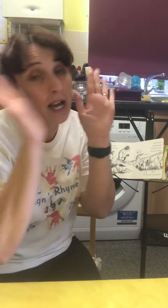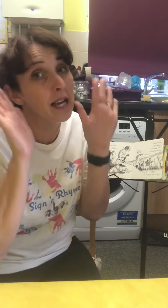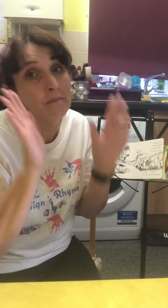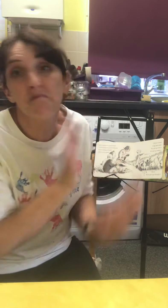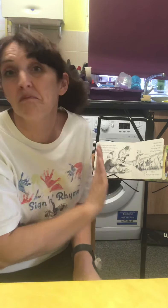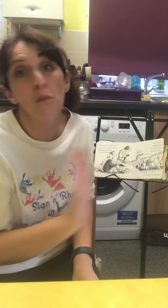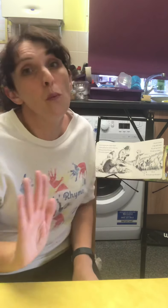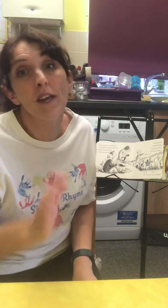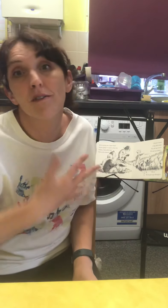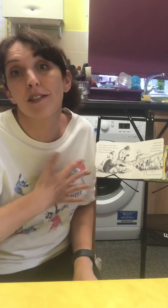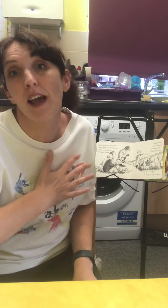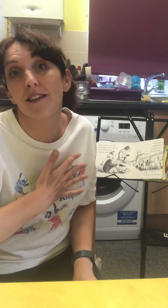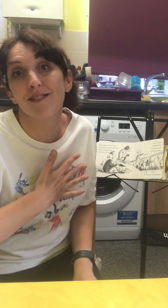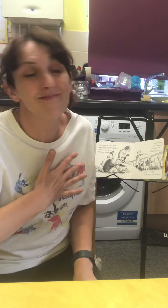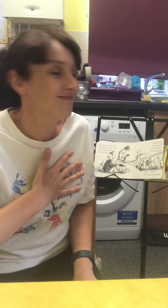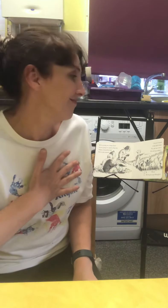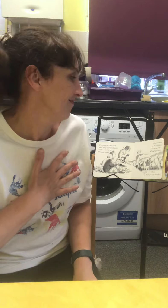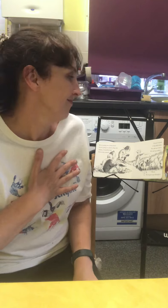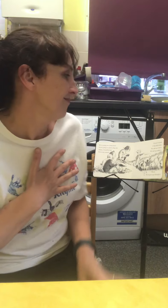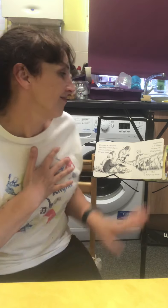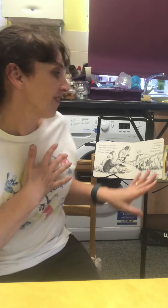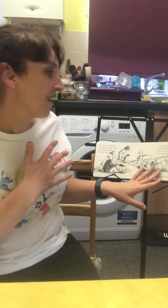day. We're not scared.